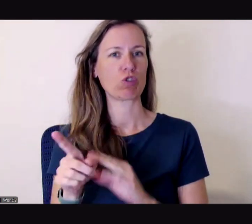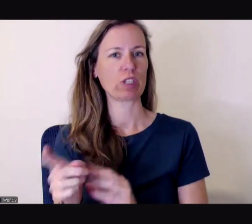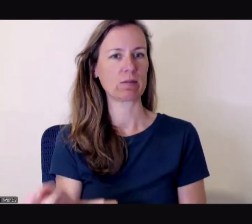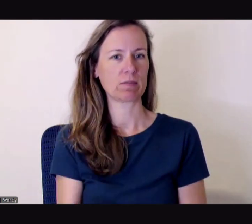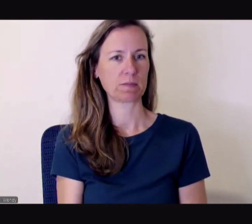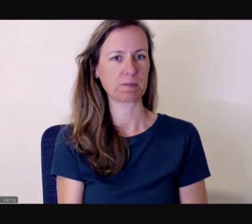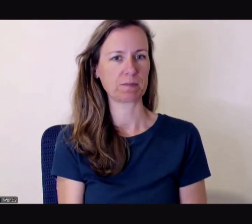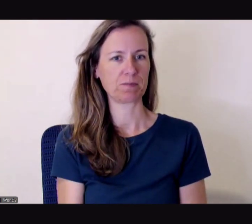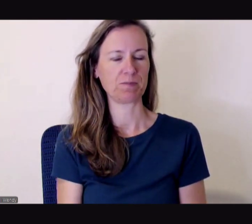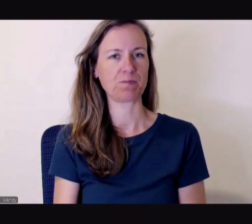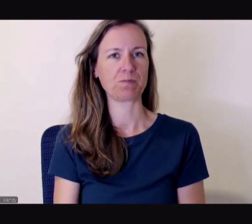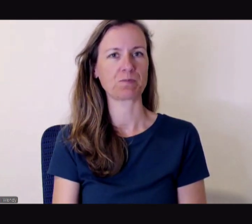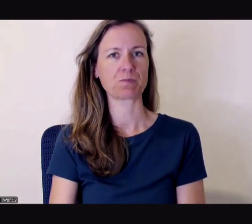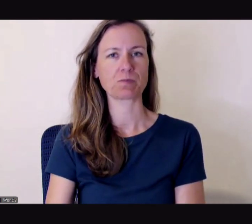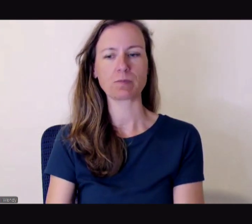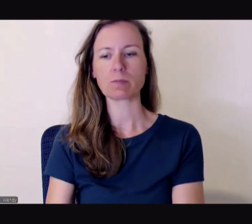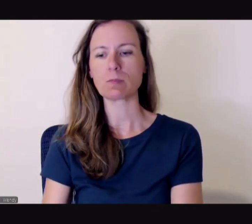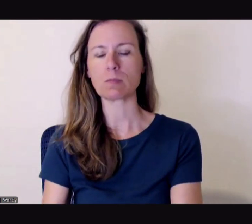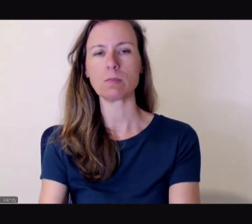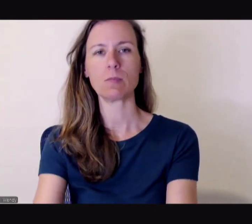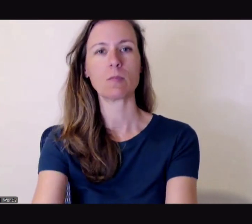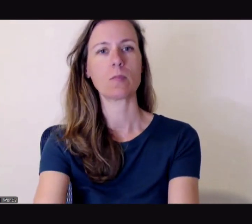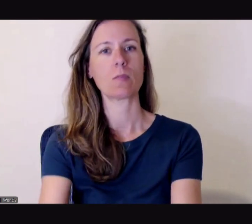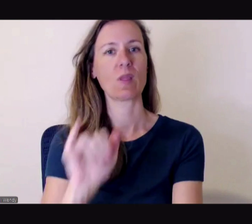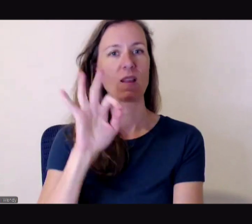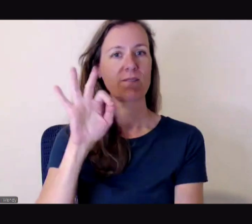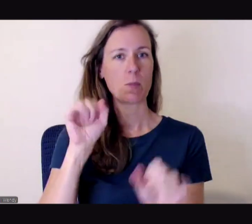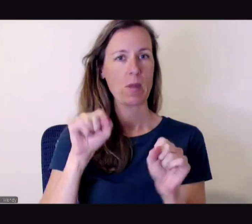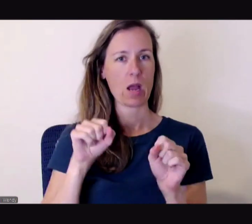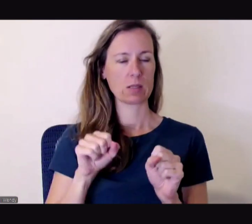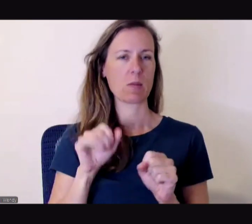be discussed at a later date.